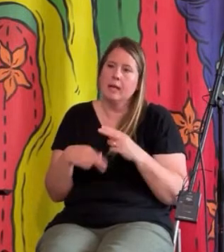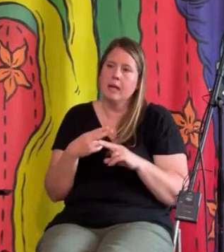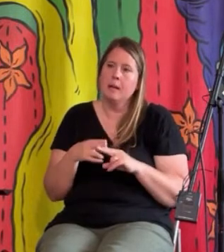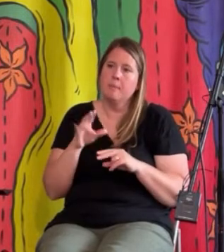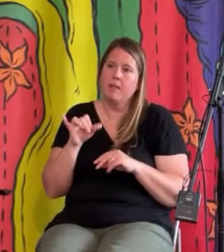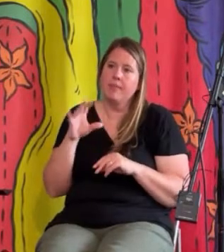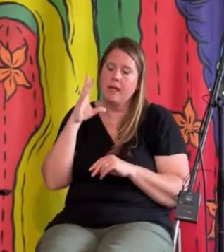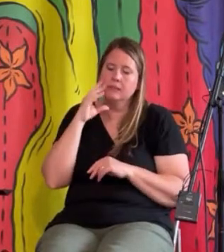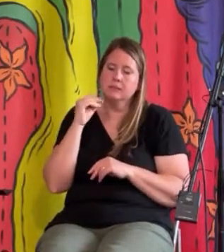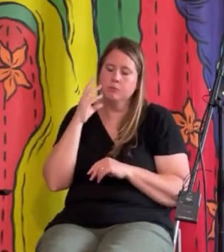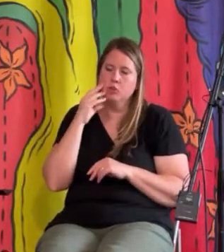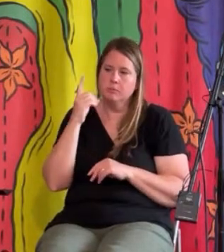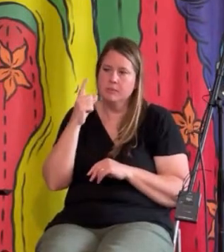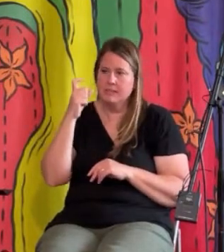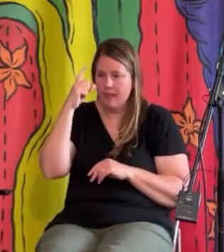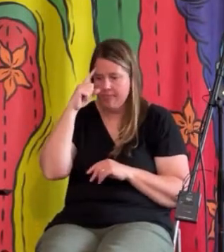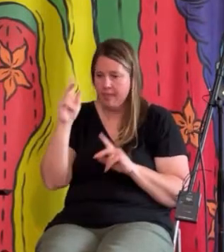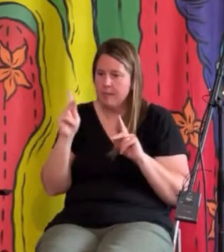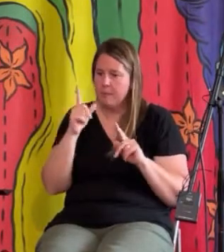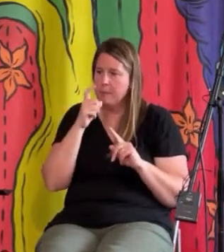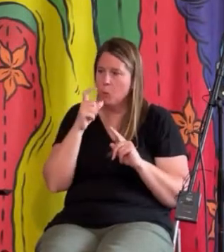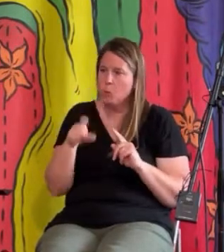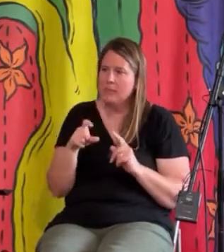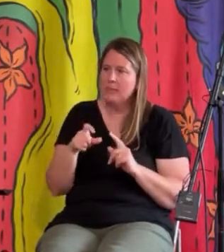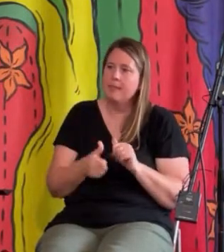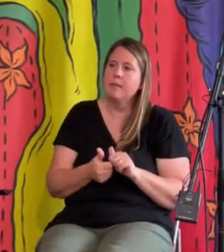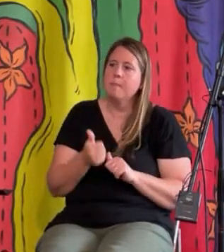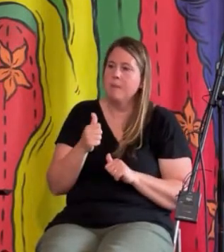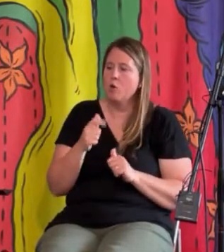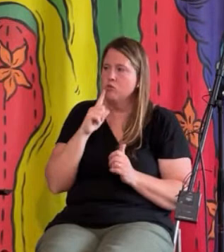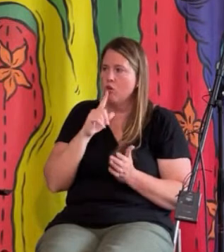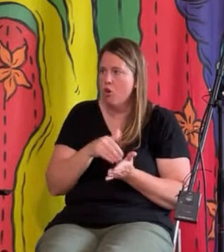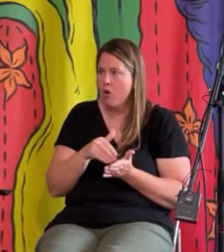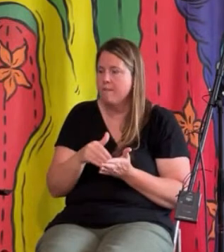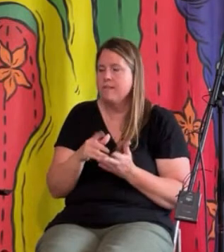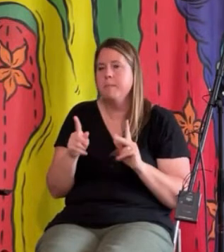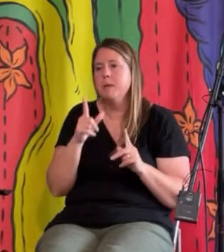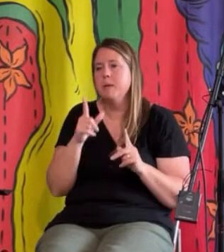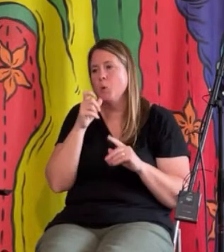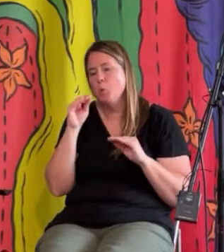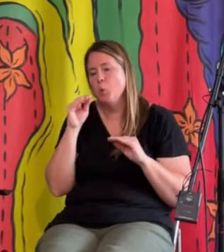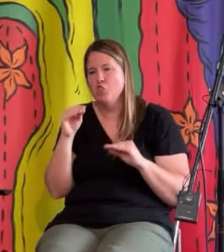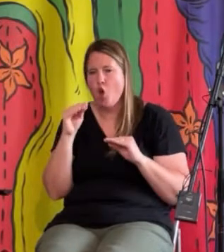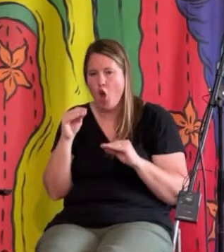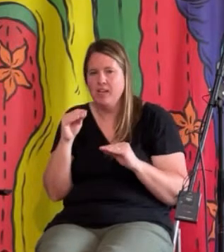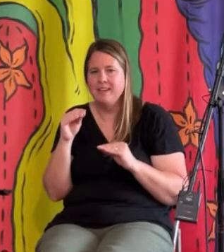because I think the people who need it most are often the people who are taught it least.